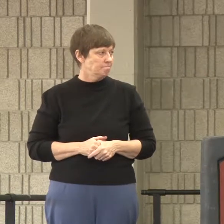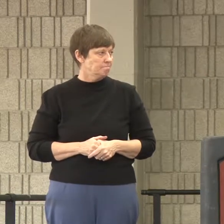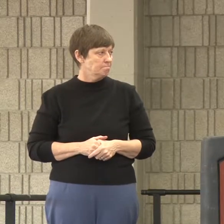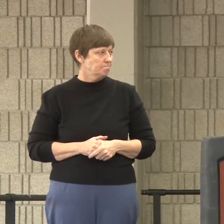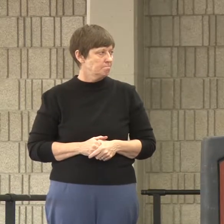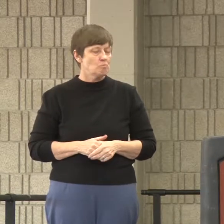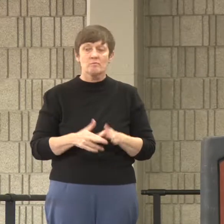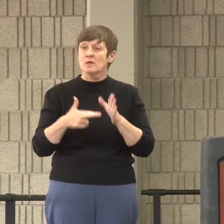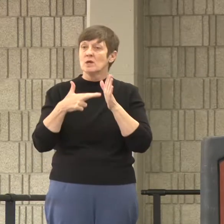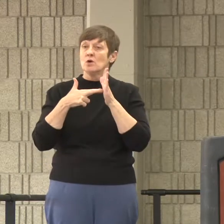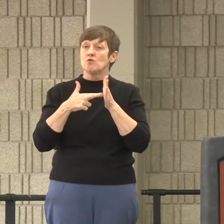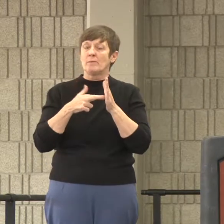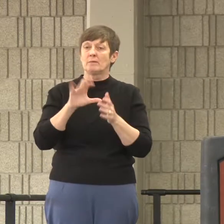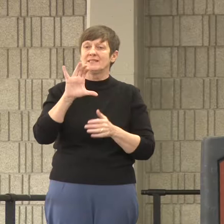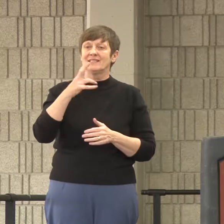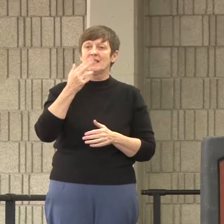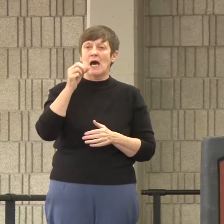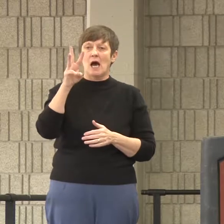Representative